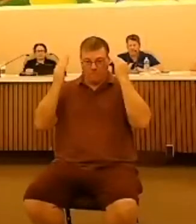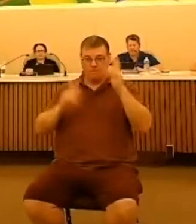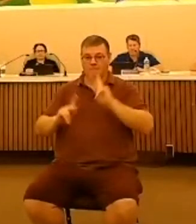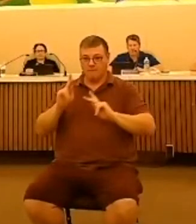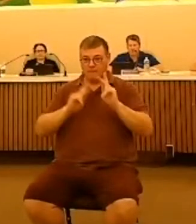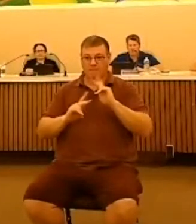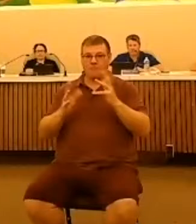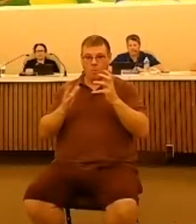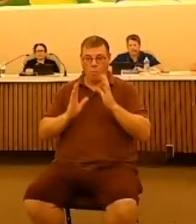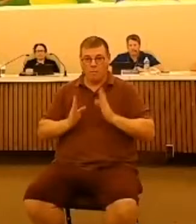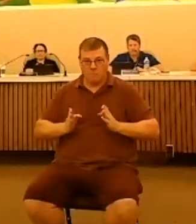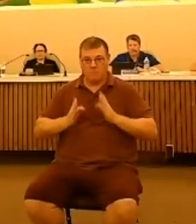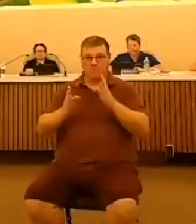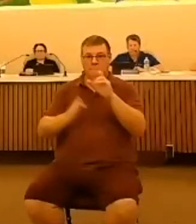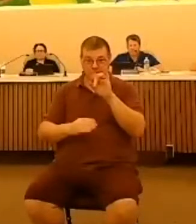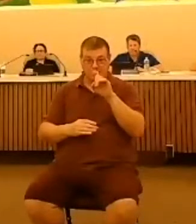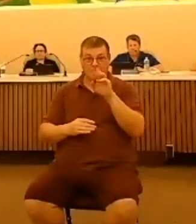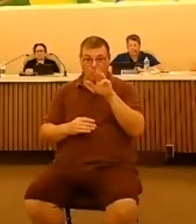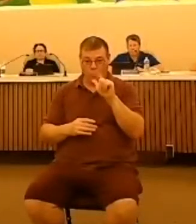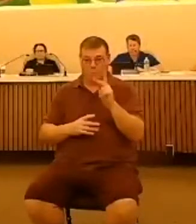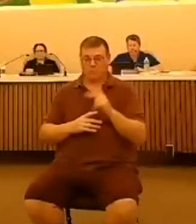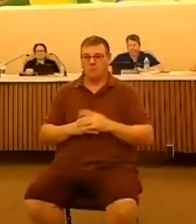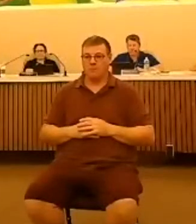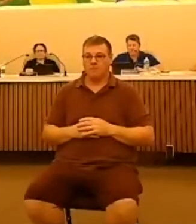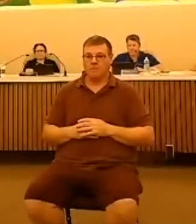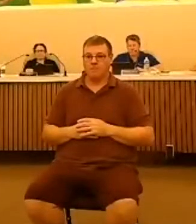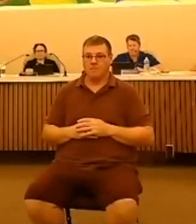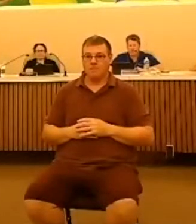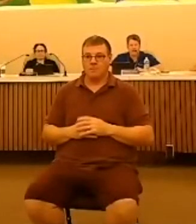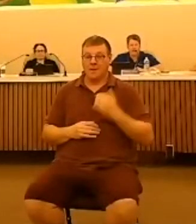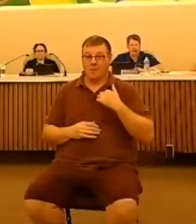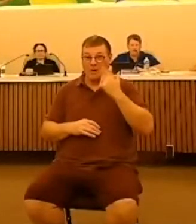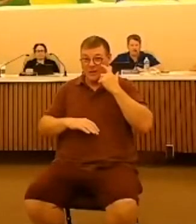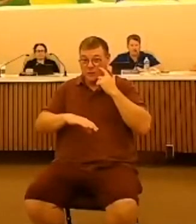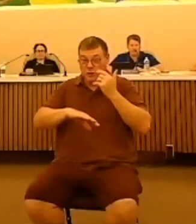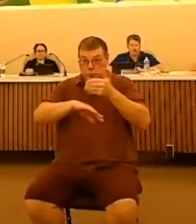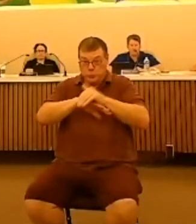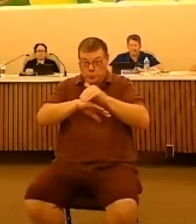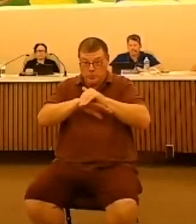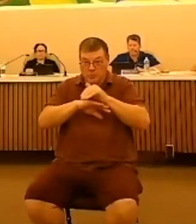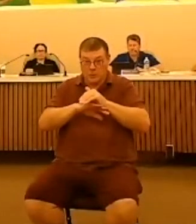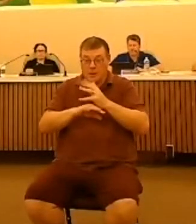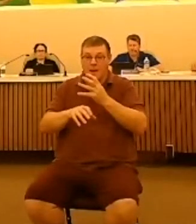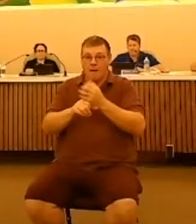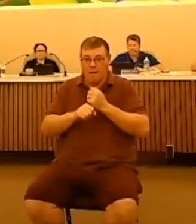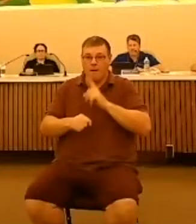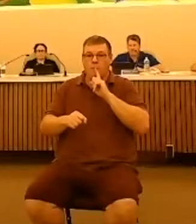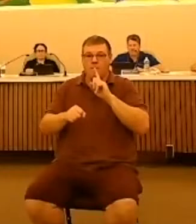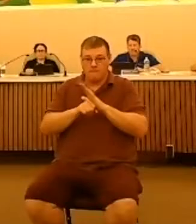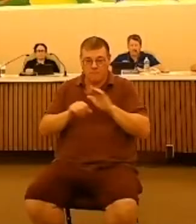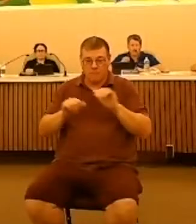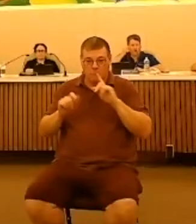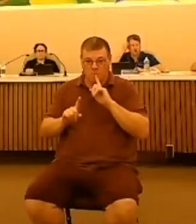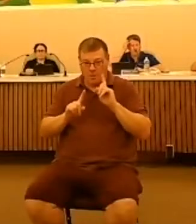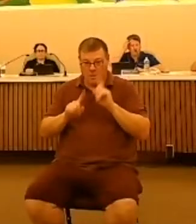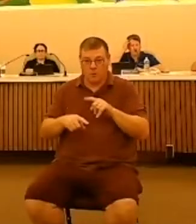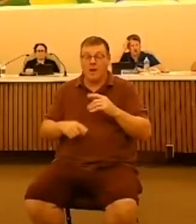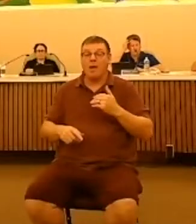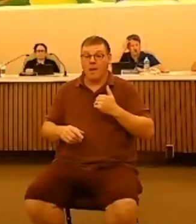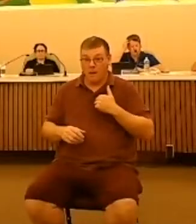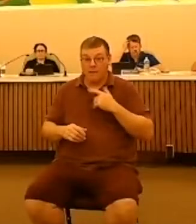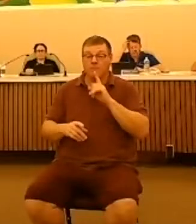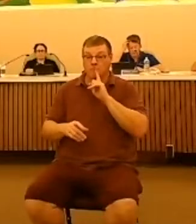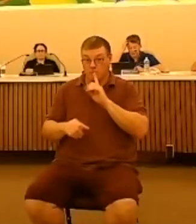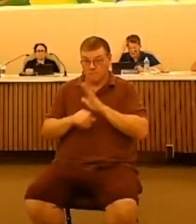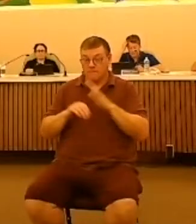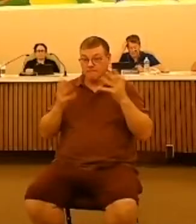want the sidewalks. We just tonight got an affirmative answer that they have committed